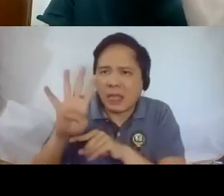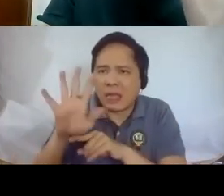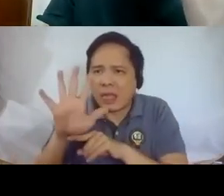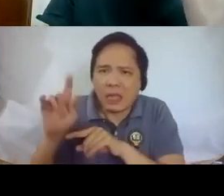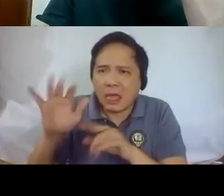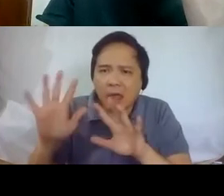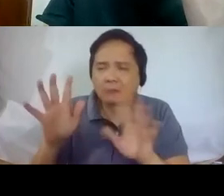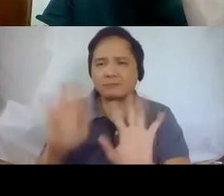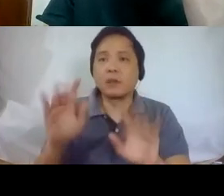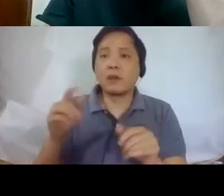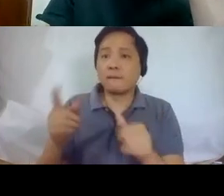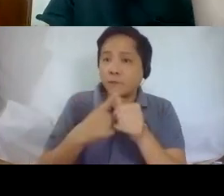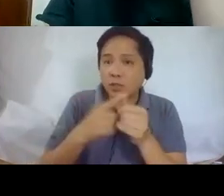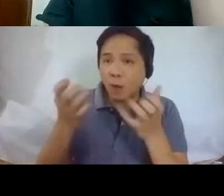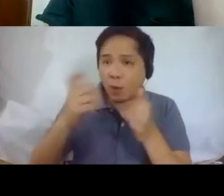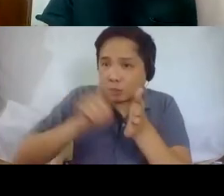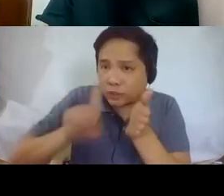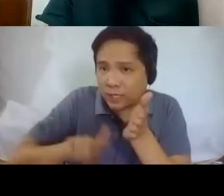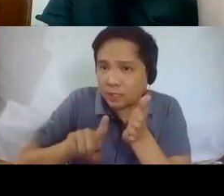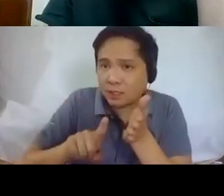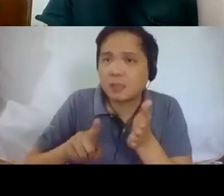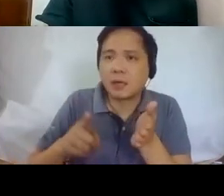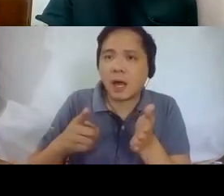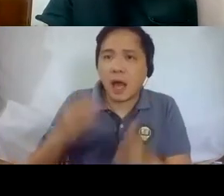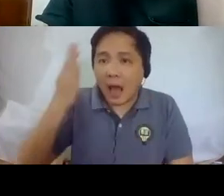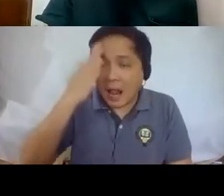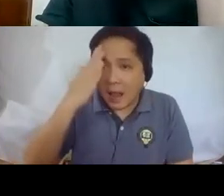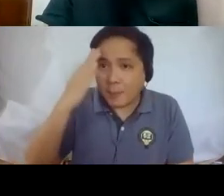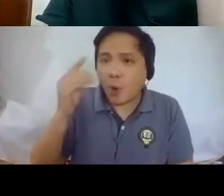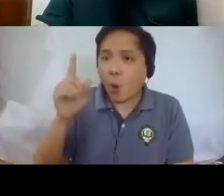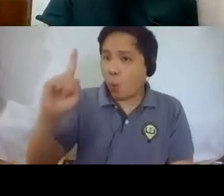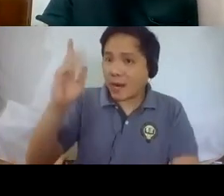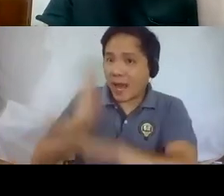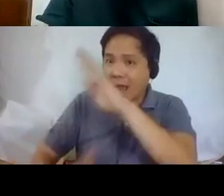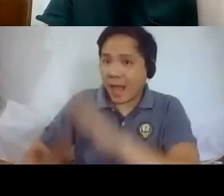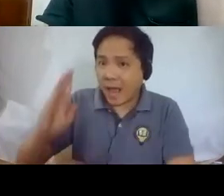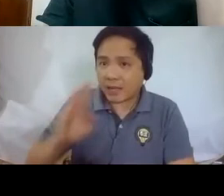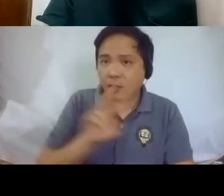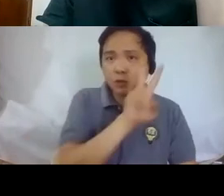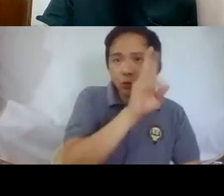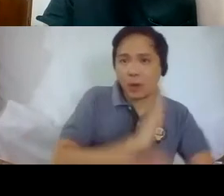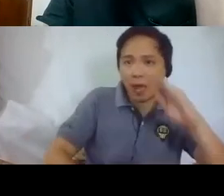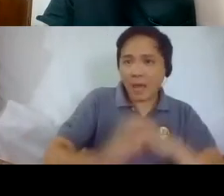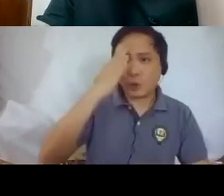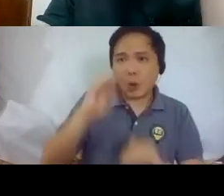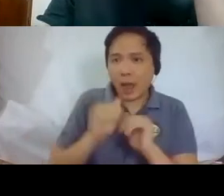correct. Then after you finish that, we'll come back and talk about handshapes.